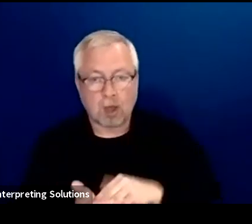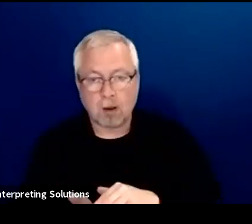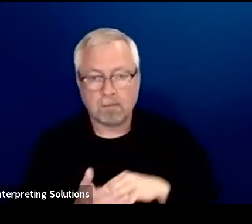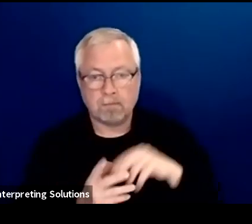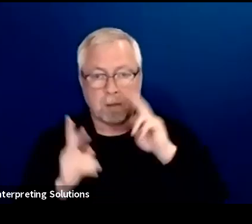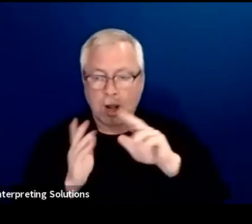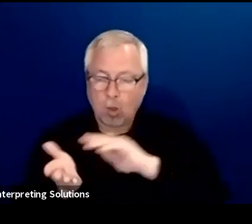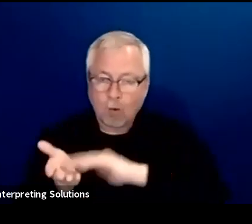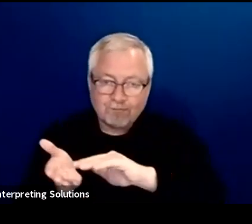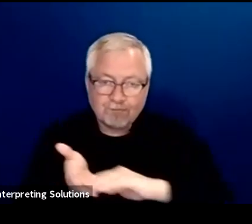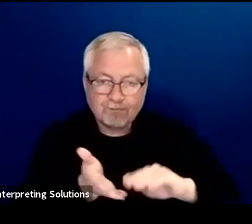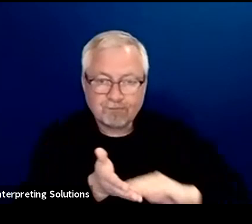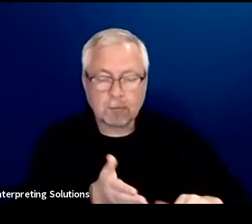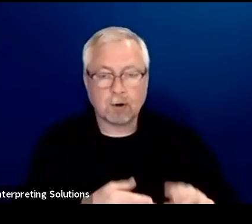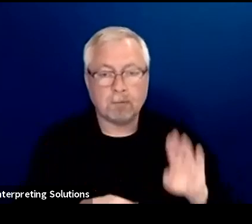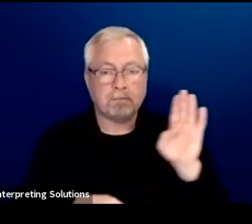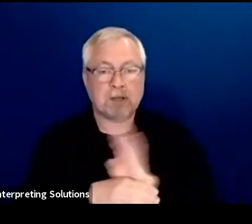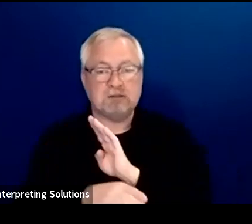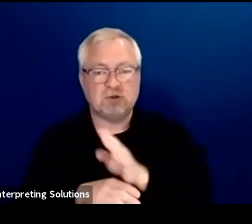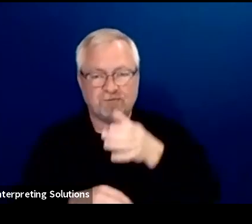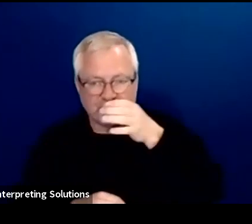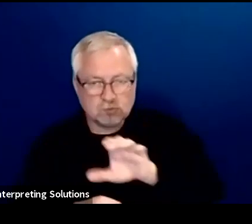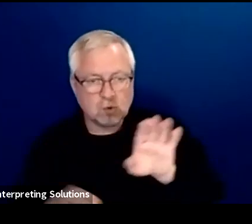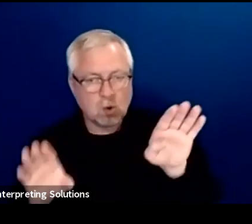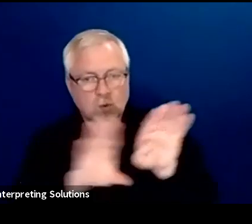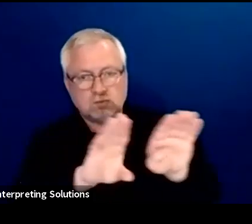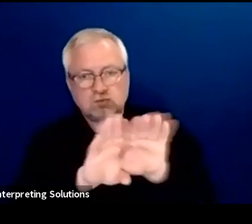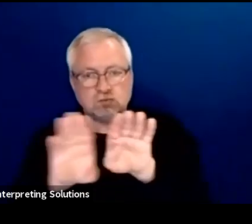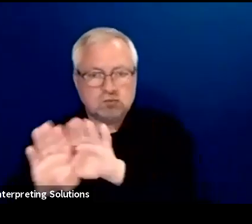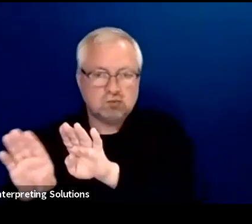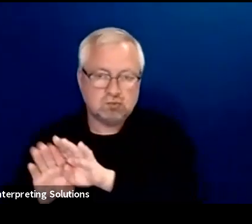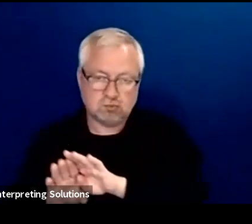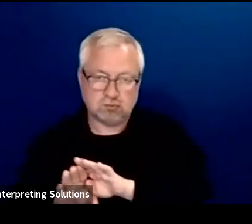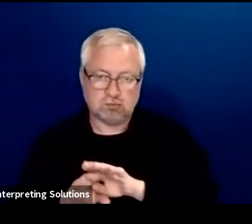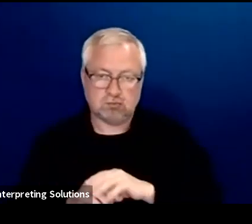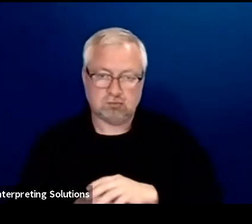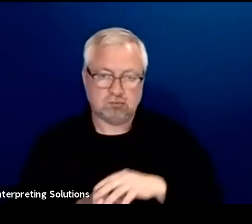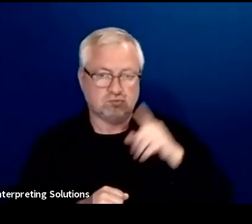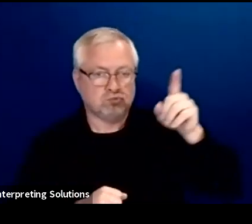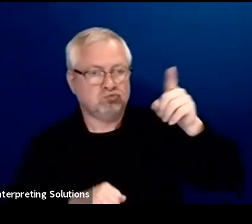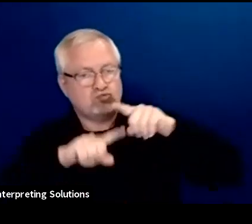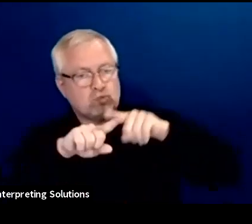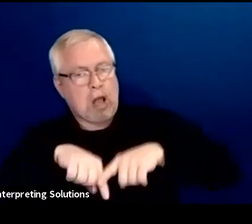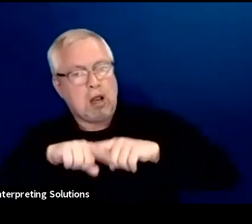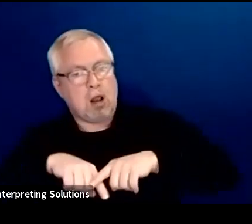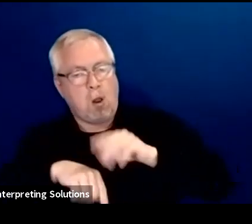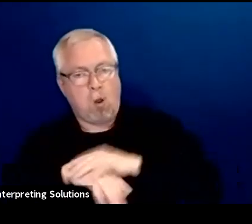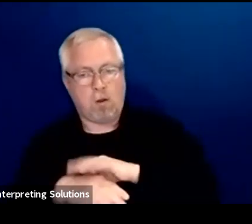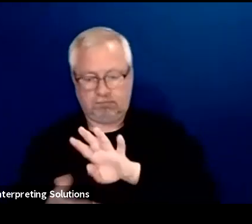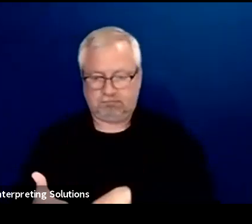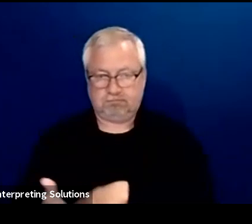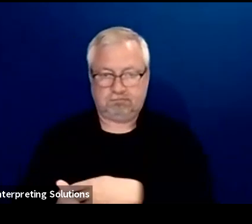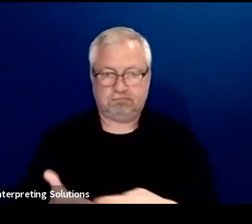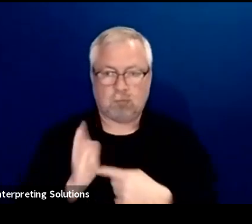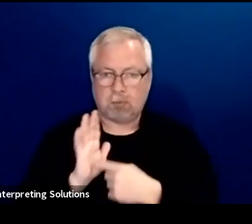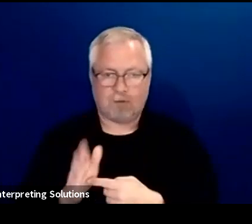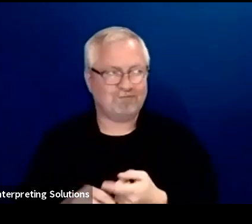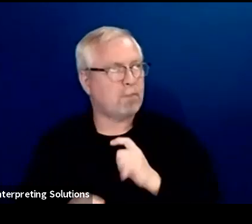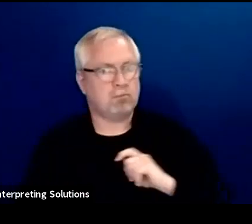close, and you're relying on a model that was preliminary. Understandably, I think everybody understands